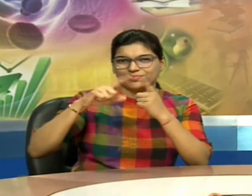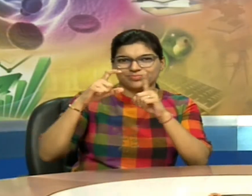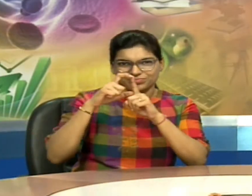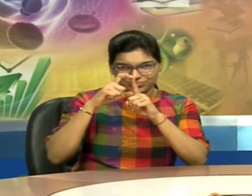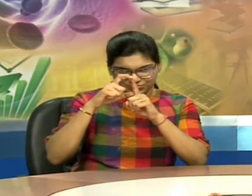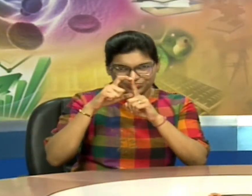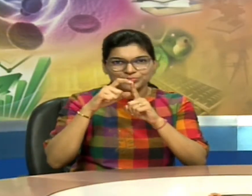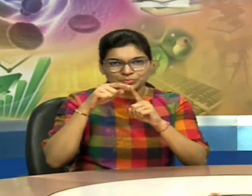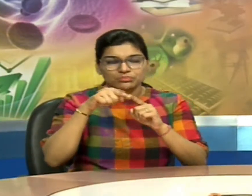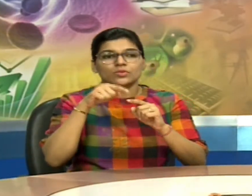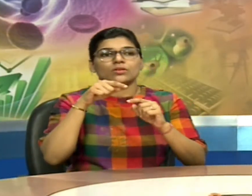temperature.